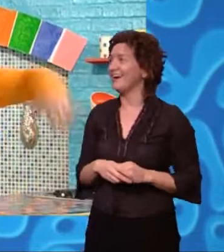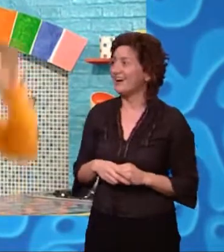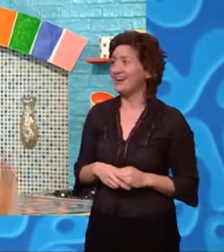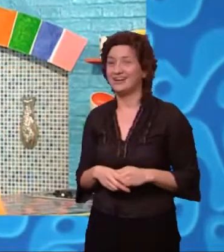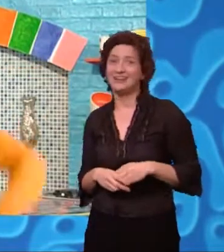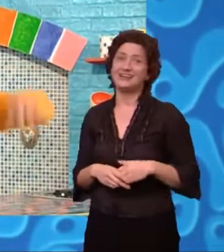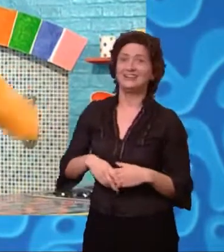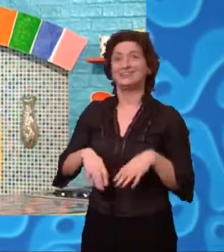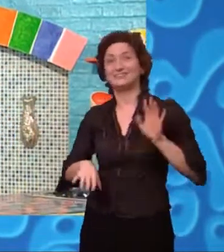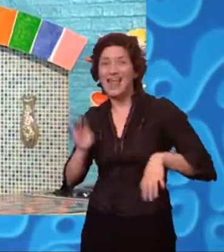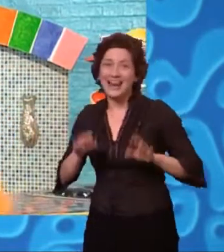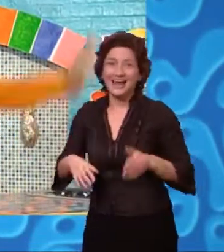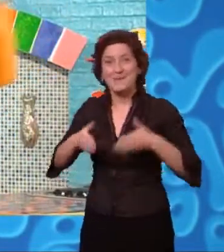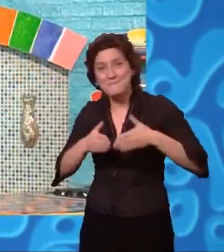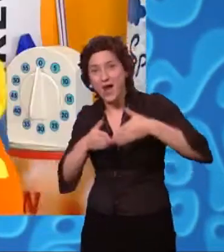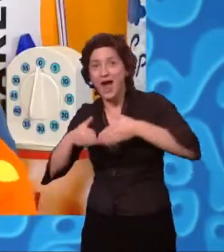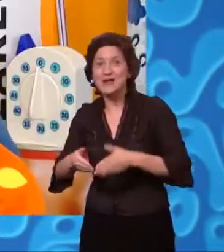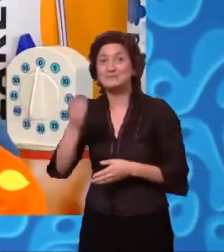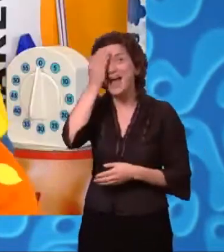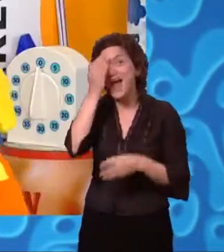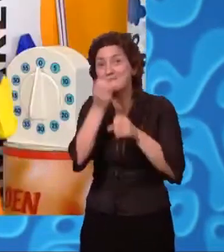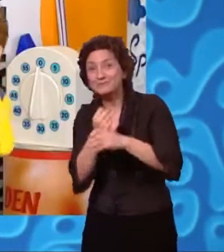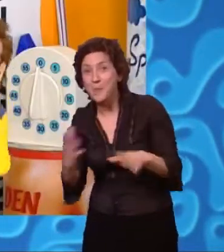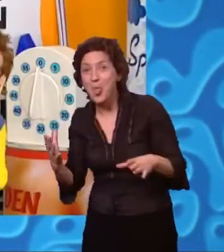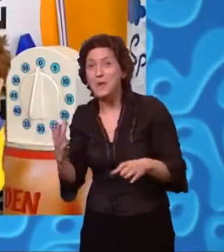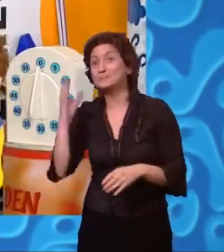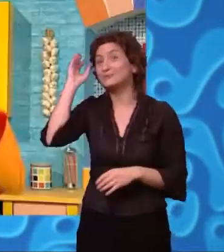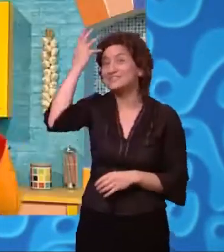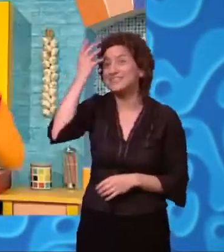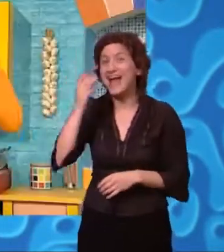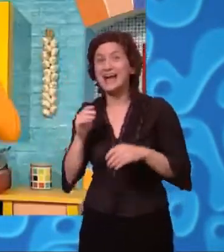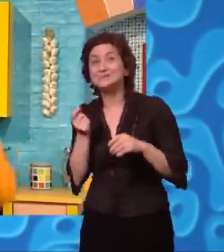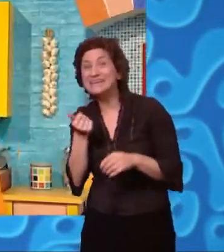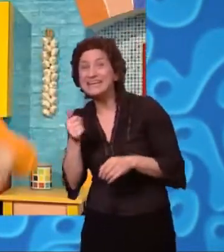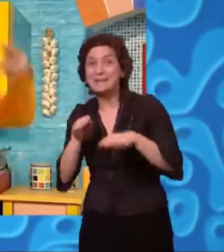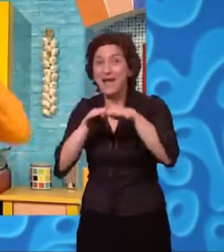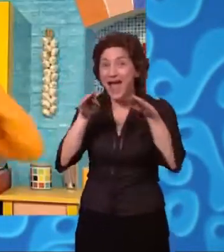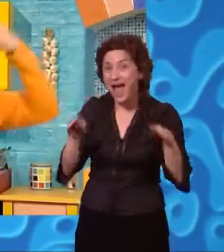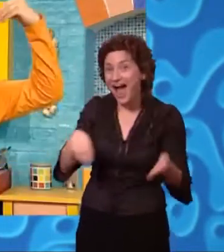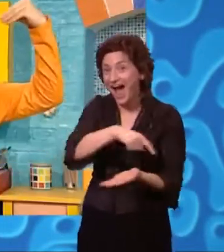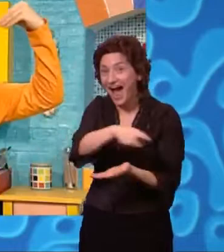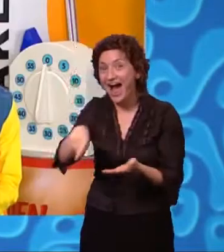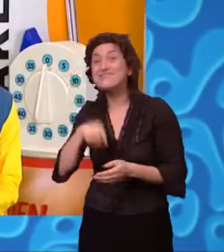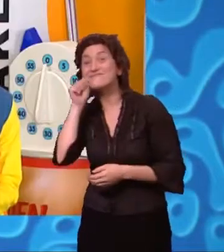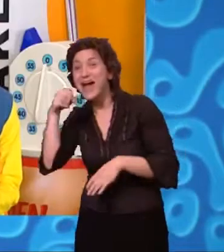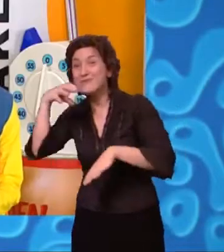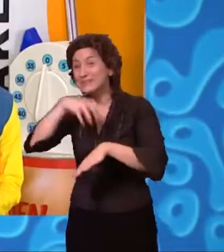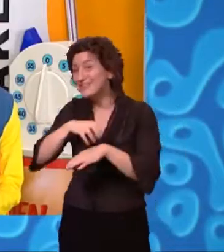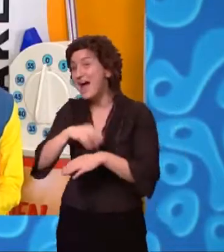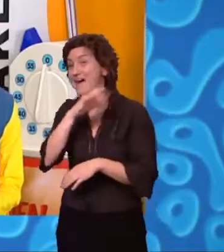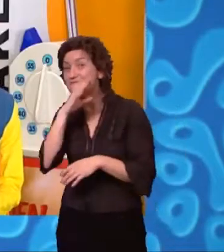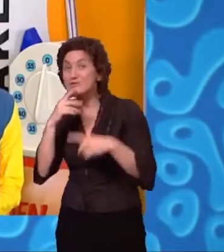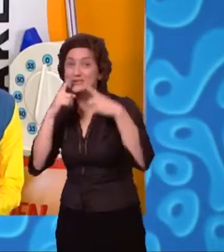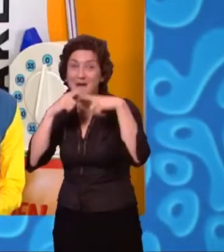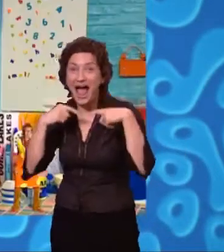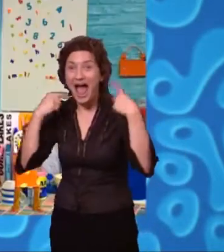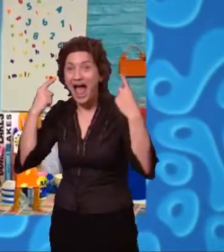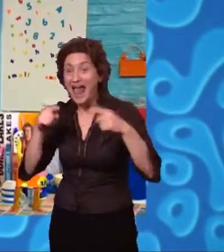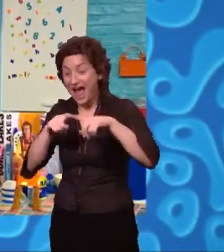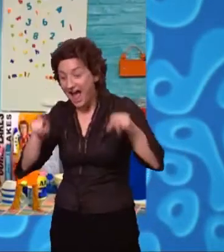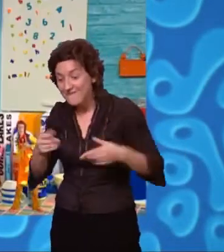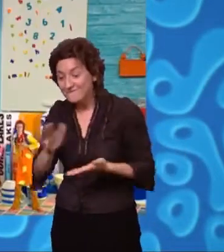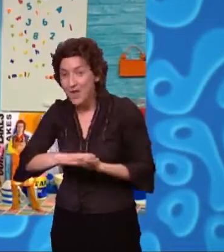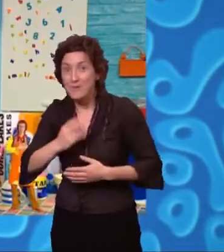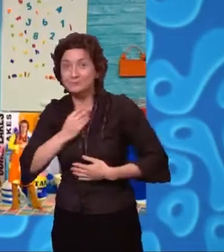The jelly boats and pirates go, princess pea pies. Carrot cakes and fruity smiles as envelope surprise.